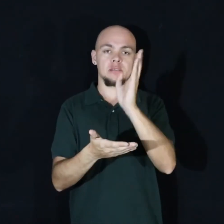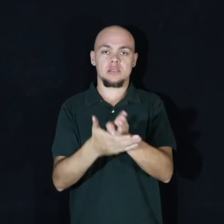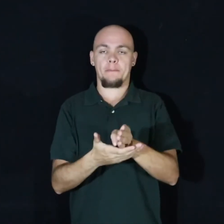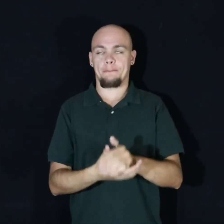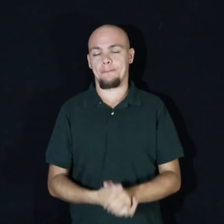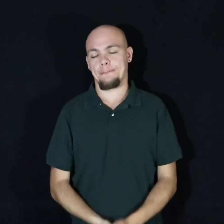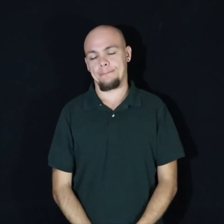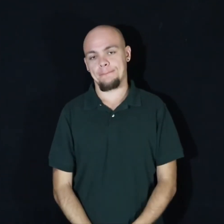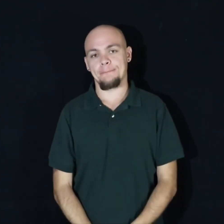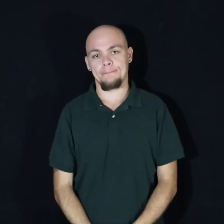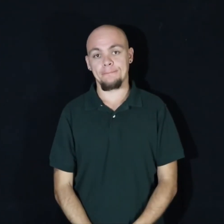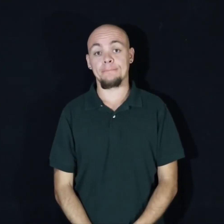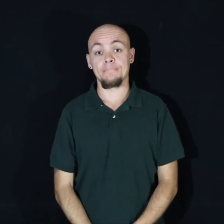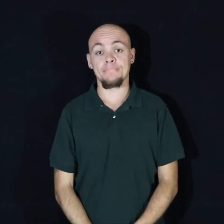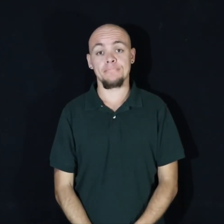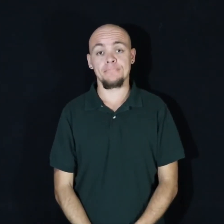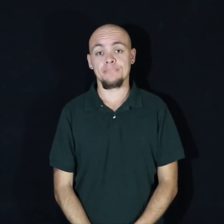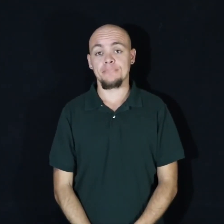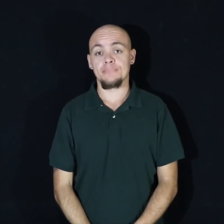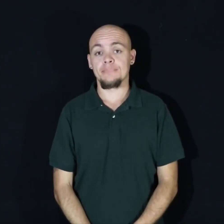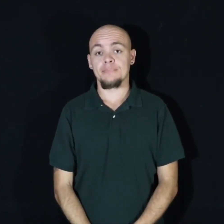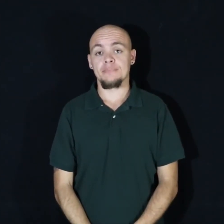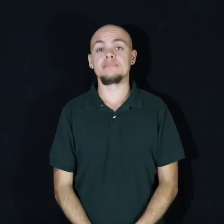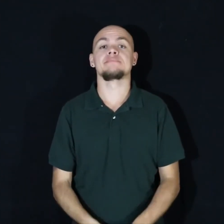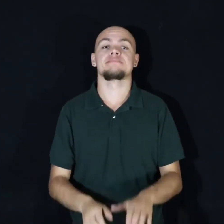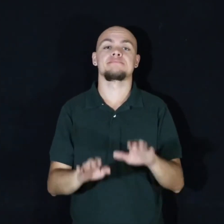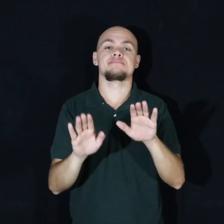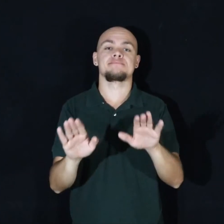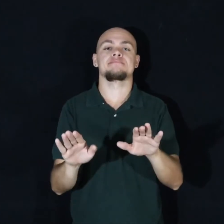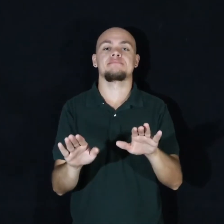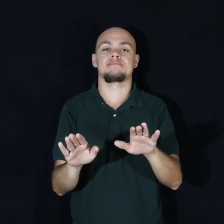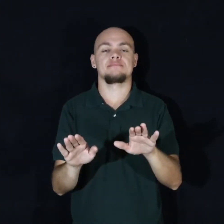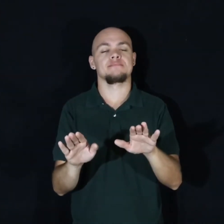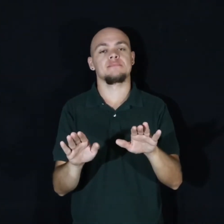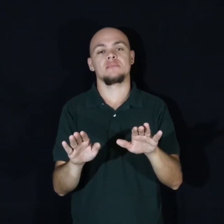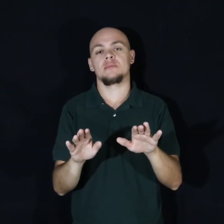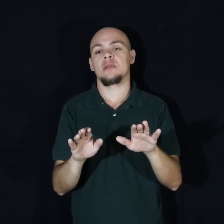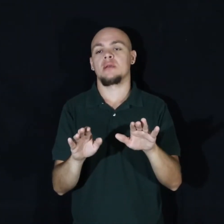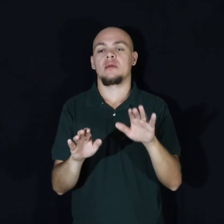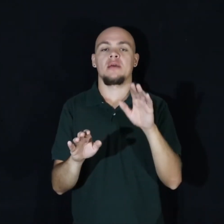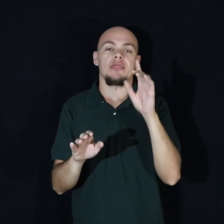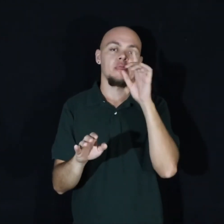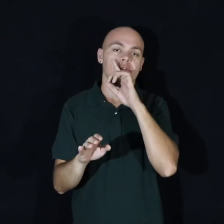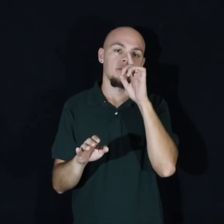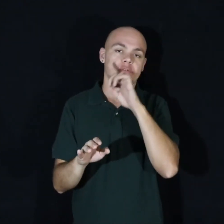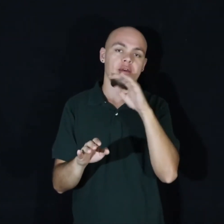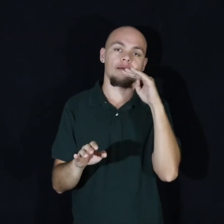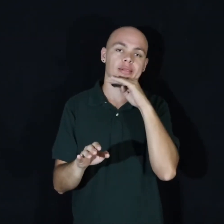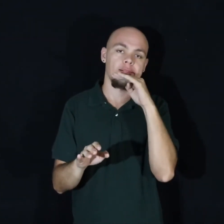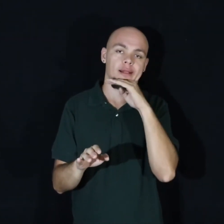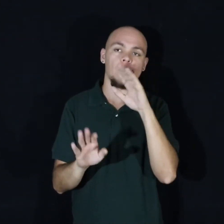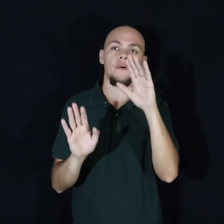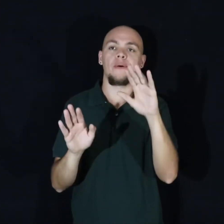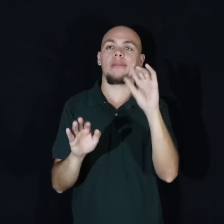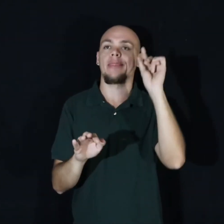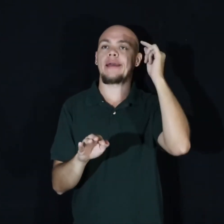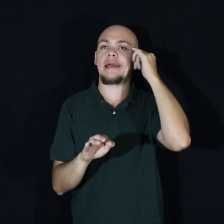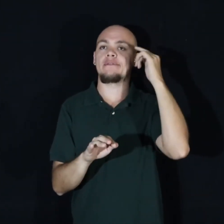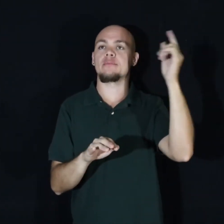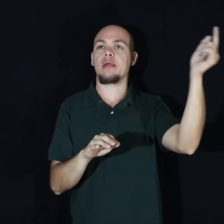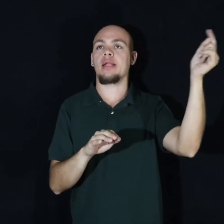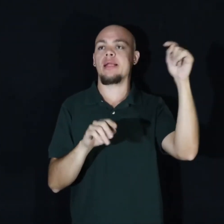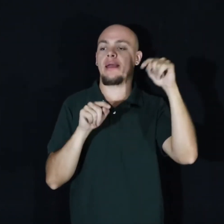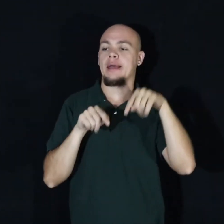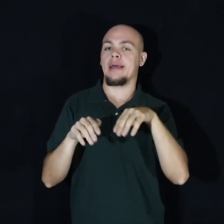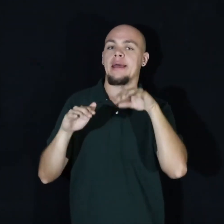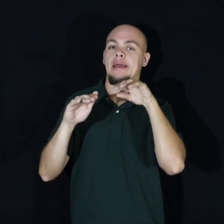one, stop spreading lies. Stop spreading lies. We need to stop with the fake